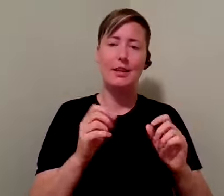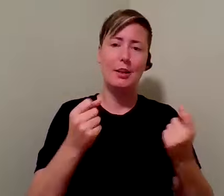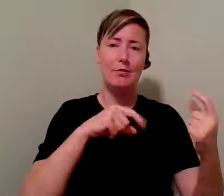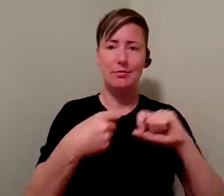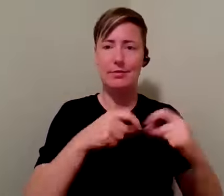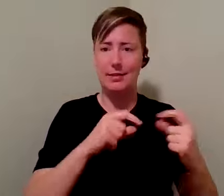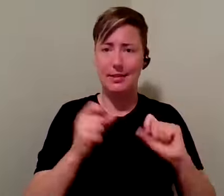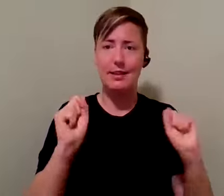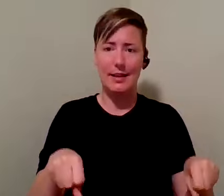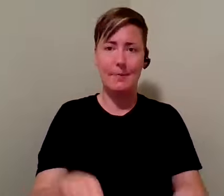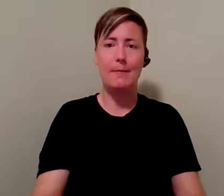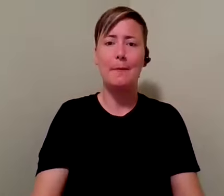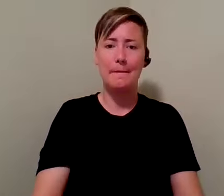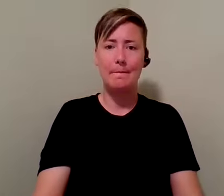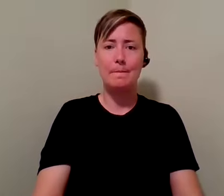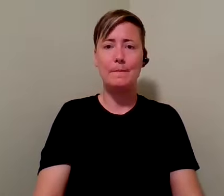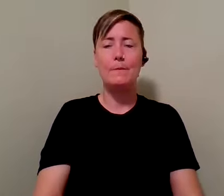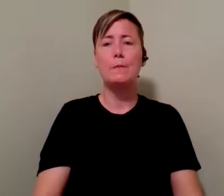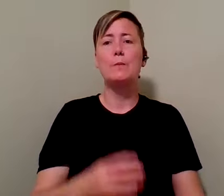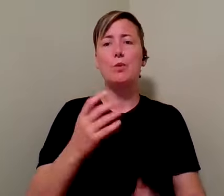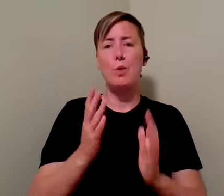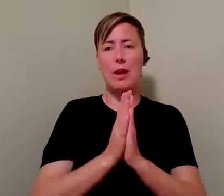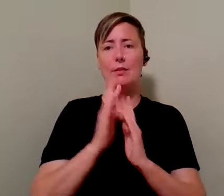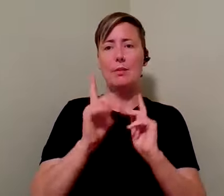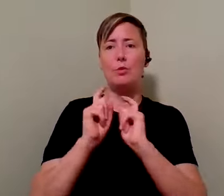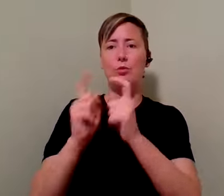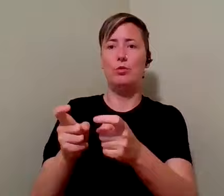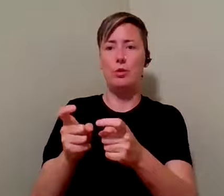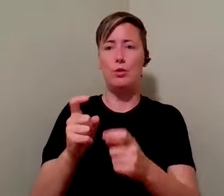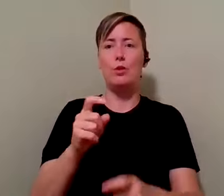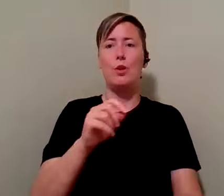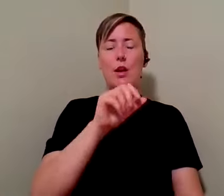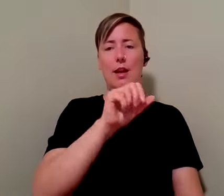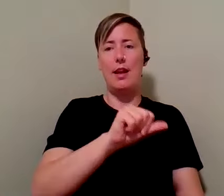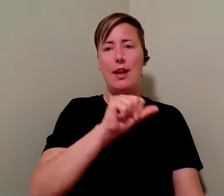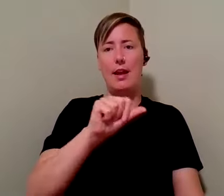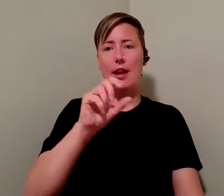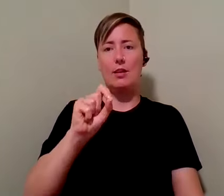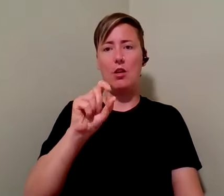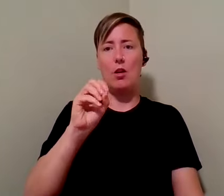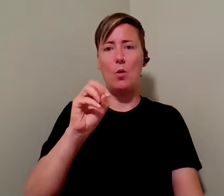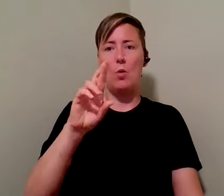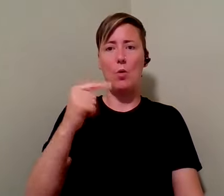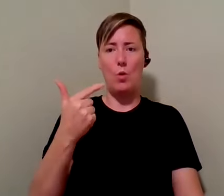people to contribute to the 7th tradition at aa.org. So it's the AA General Service